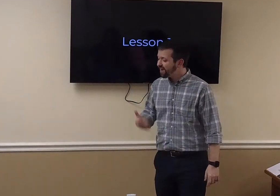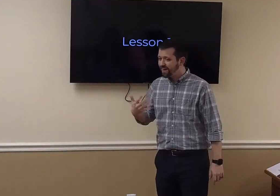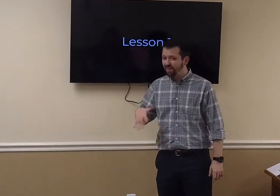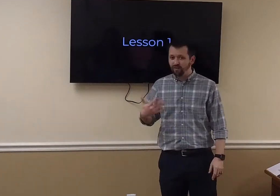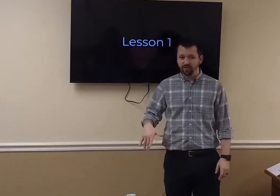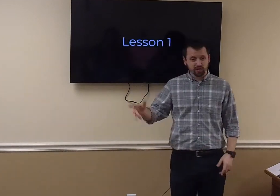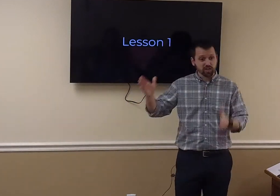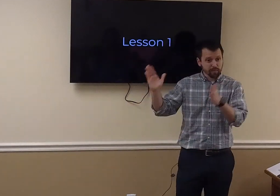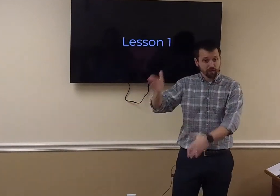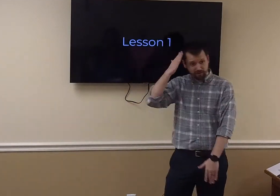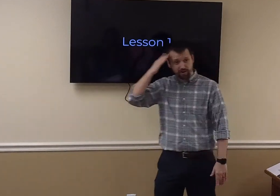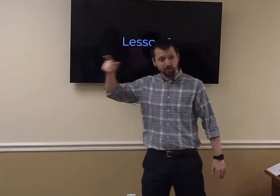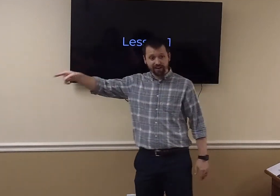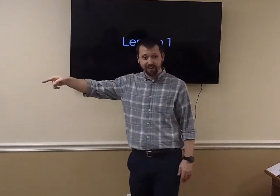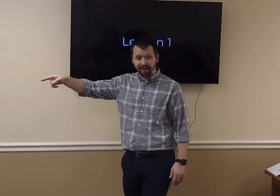enough. Oh, so she's the person to know right here.